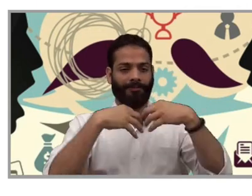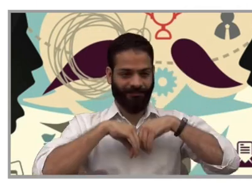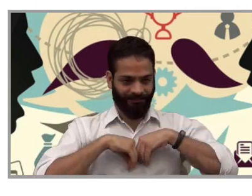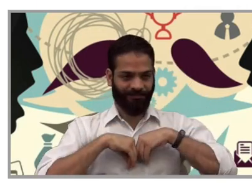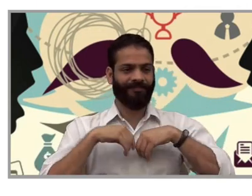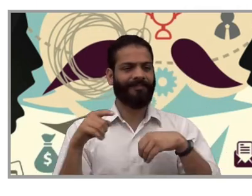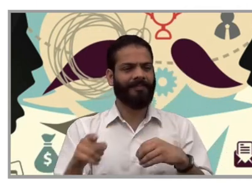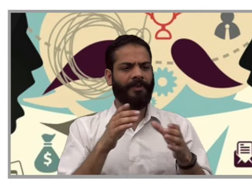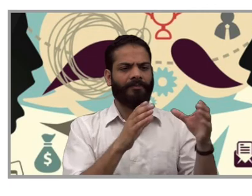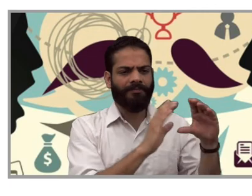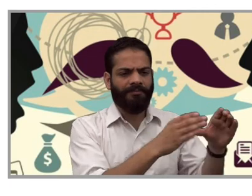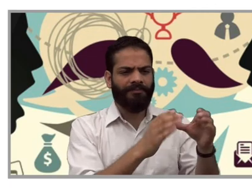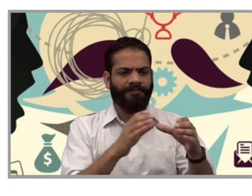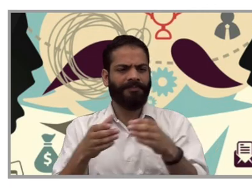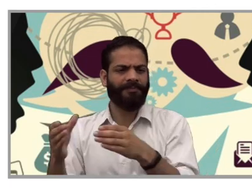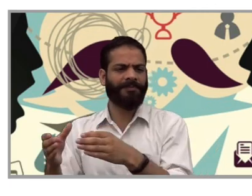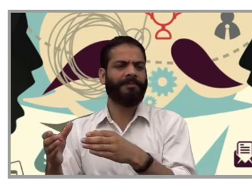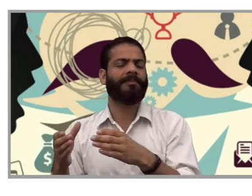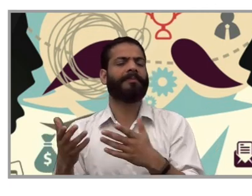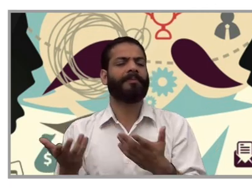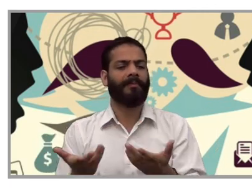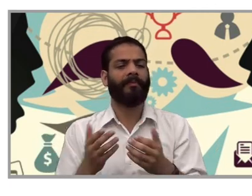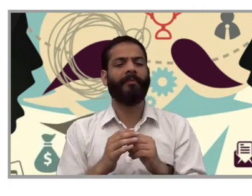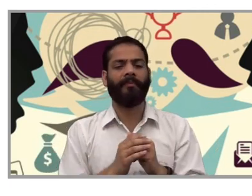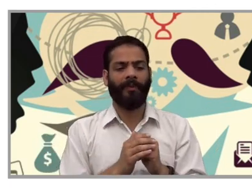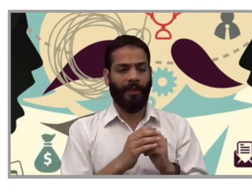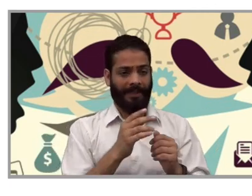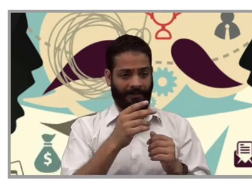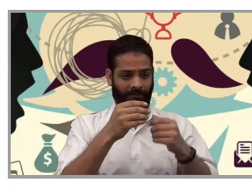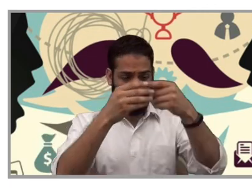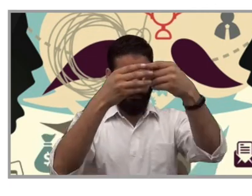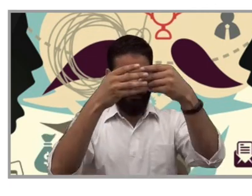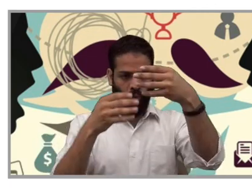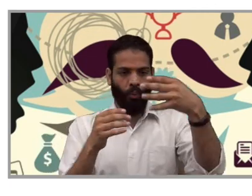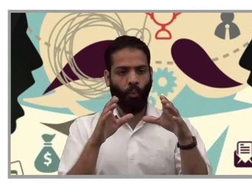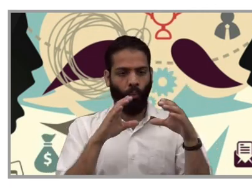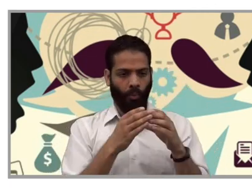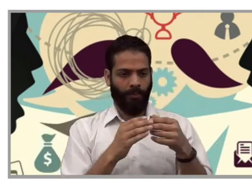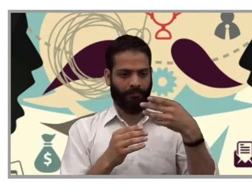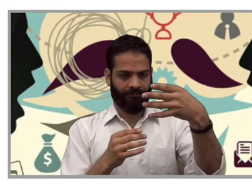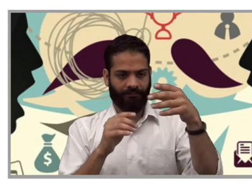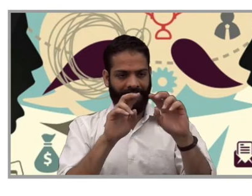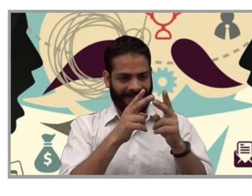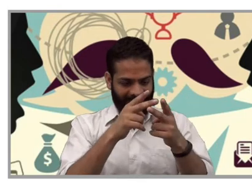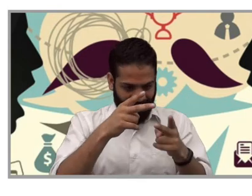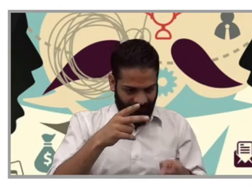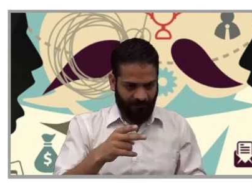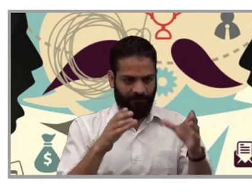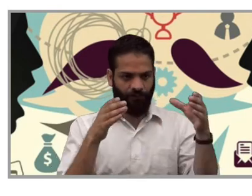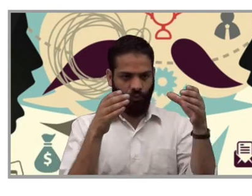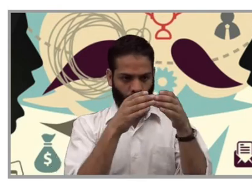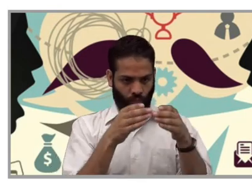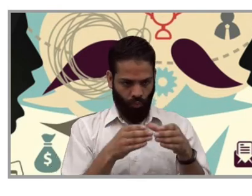These iconic aspects of signs are manipulated by in the special heightened uses of language.